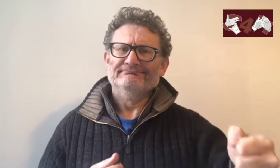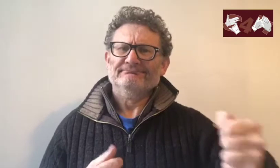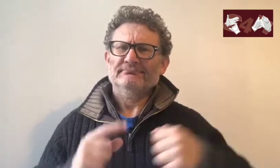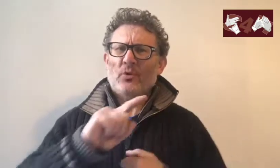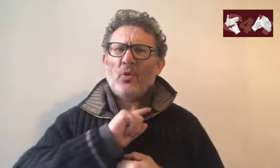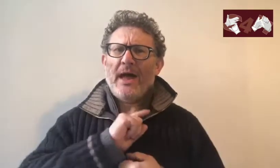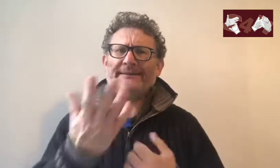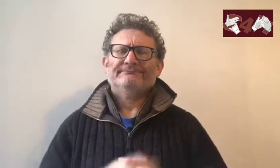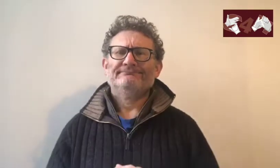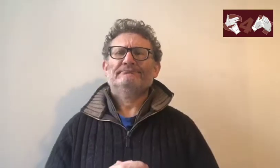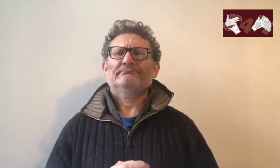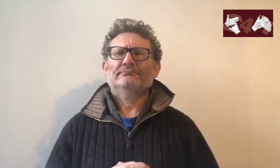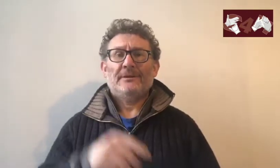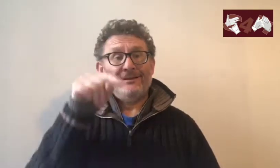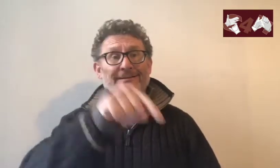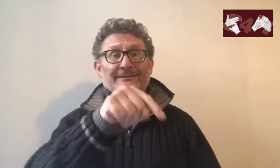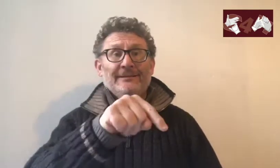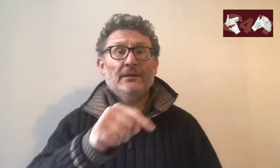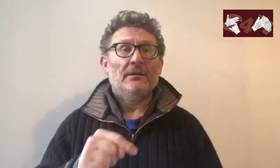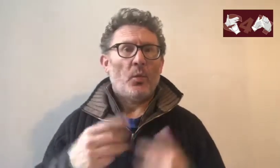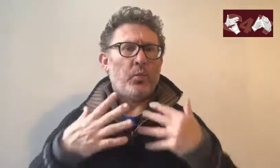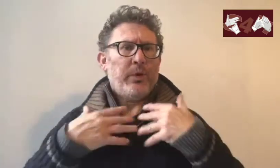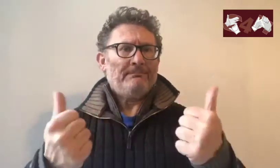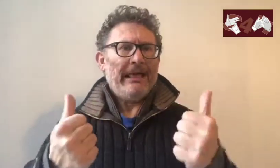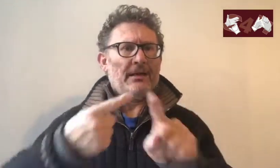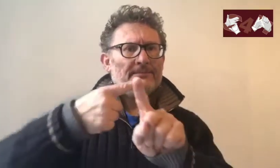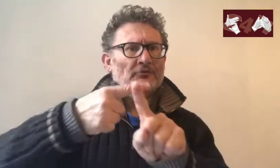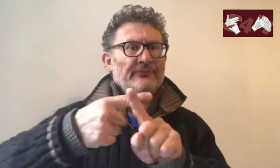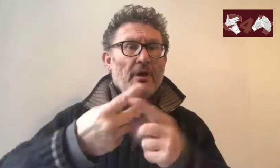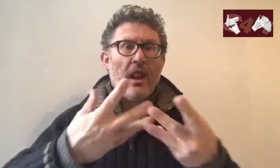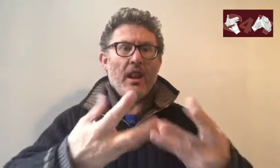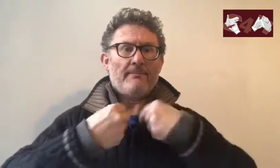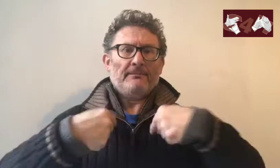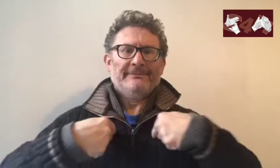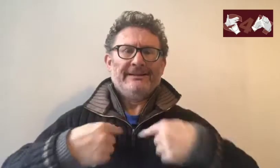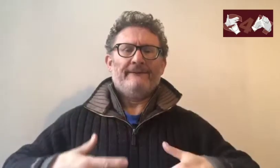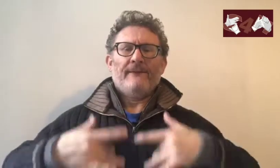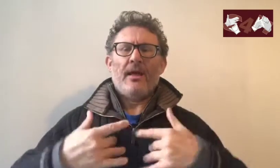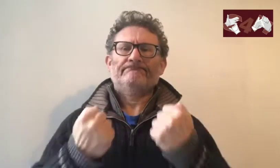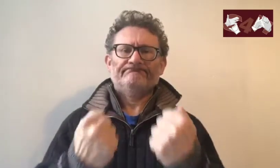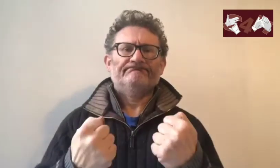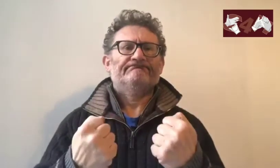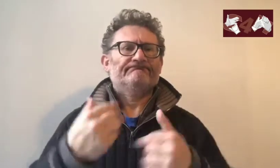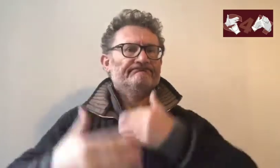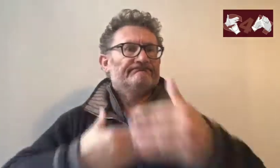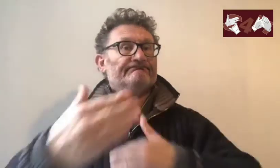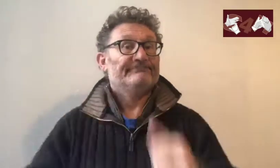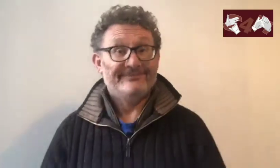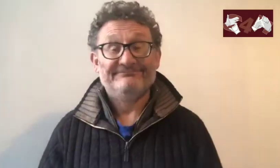down my mug here. And the reason I've included that is it's just a reminder about our well-being, being positive, being determined